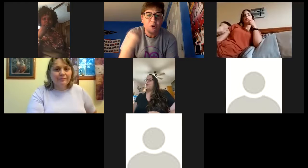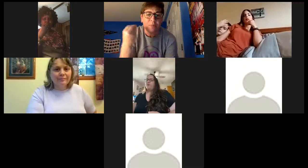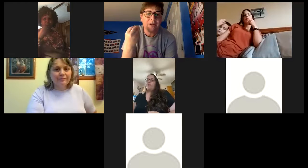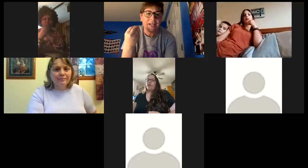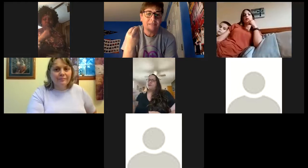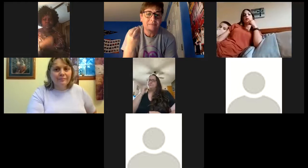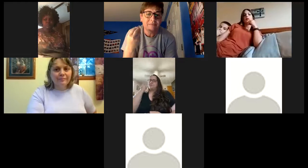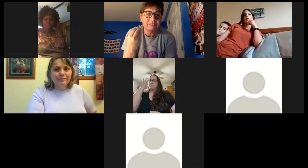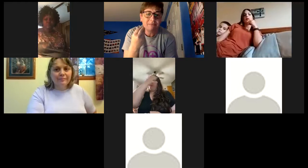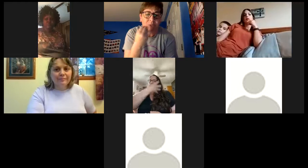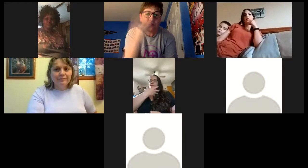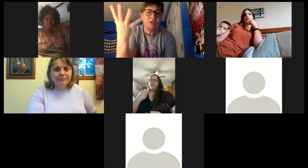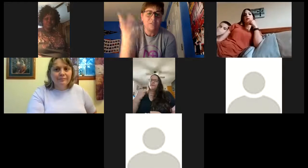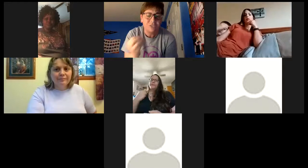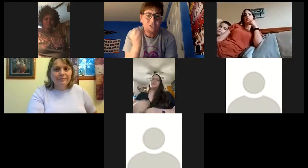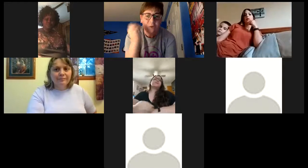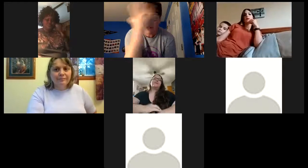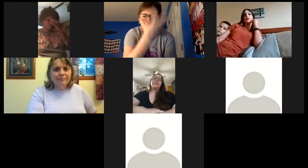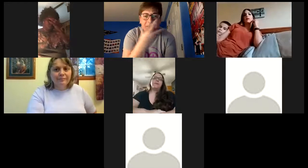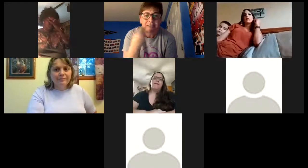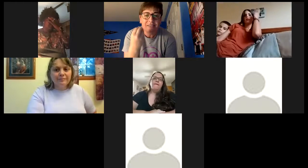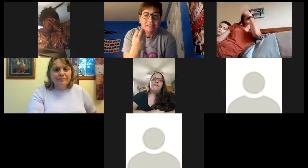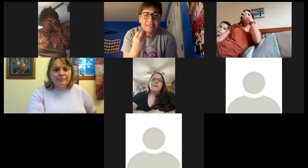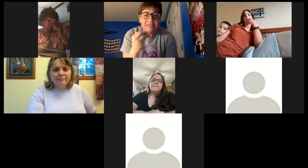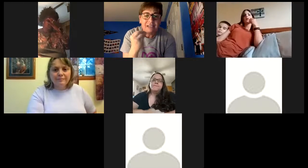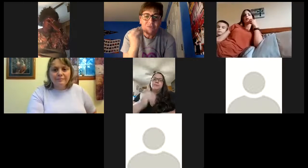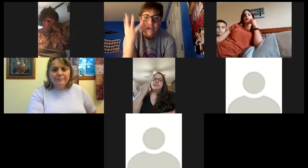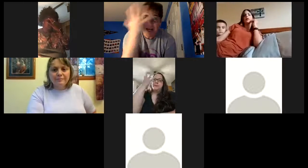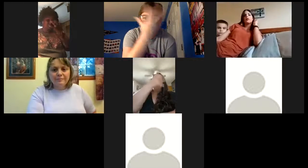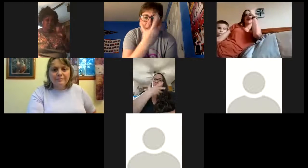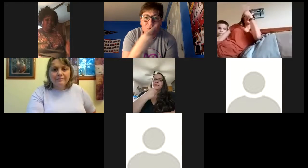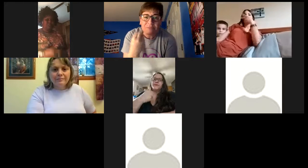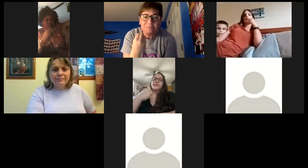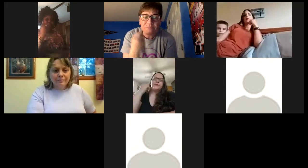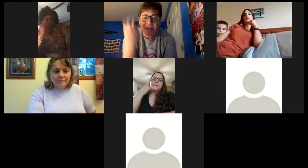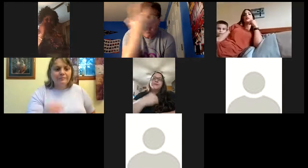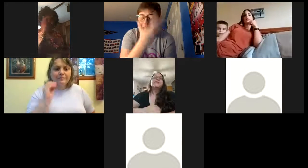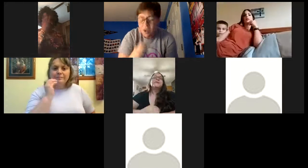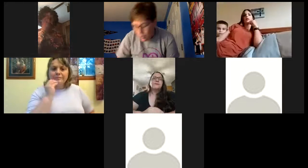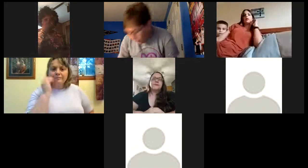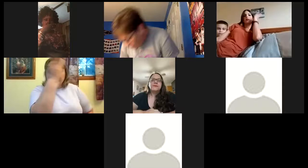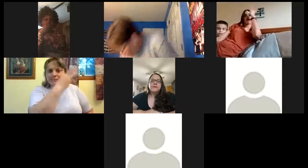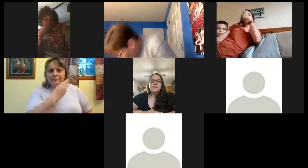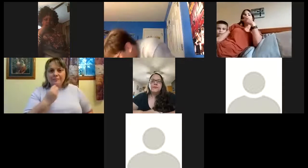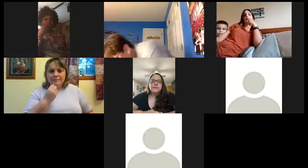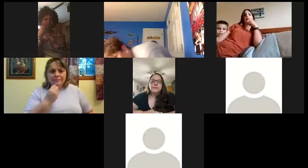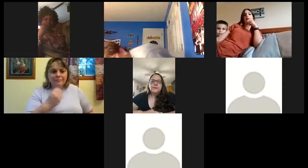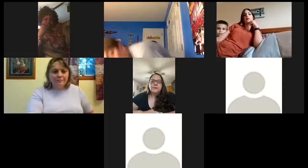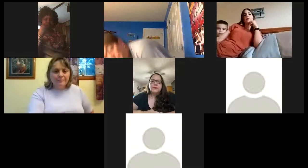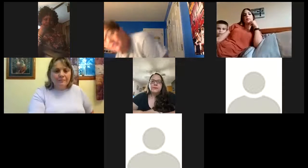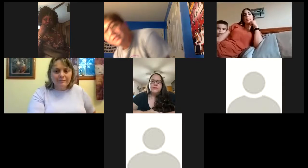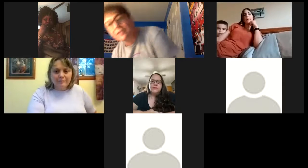just so pretty. It's like, it's just so pretty. Everyone got that one? Now, when we were